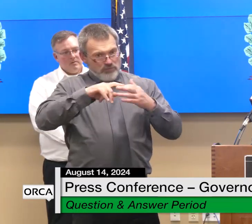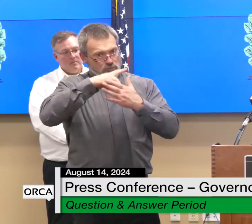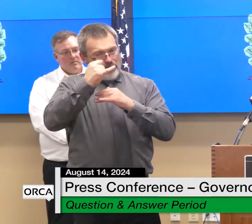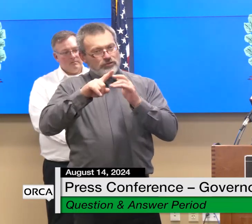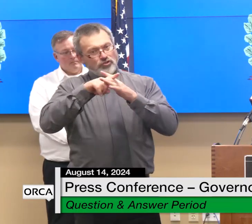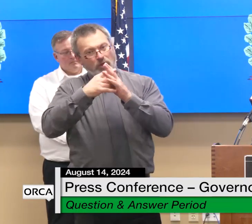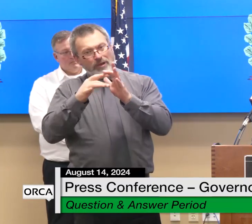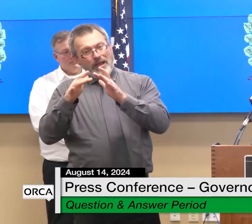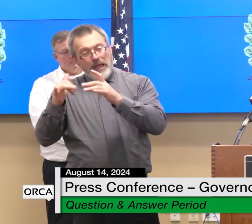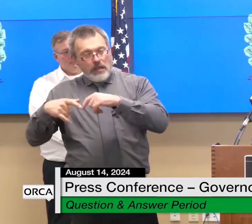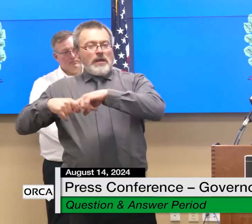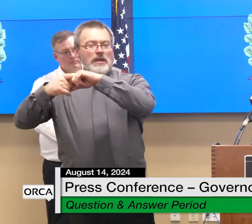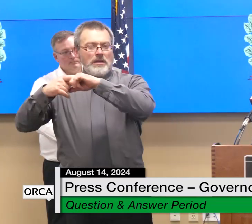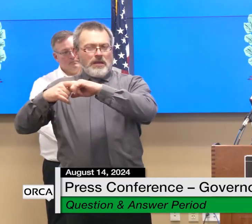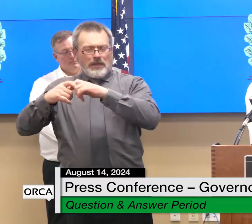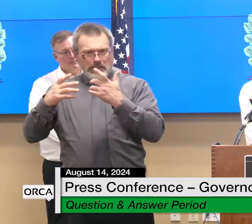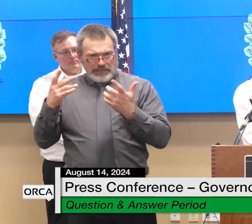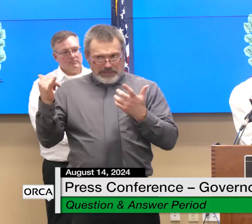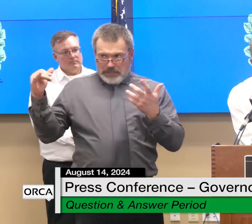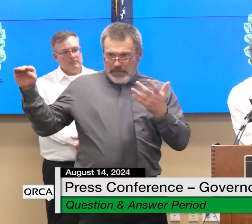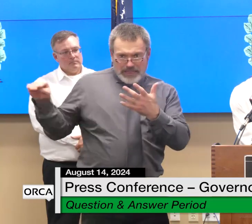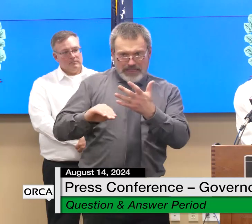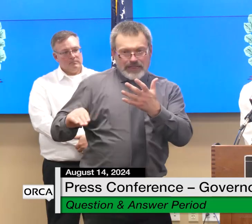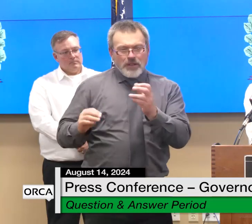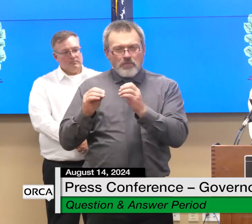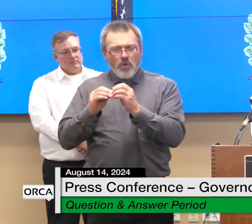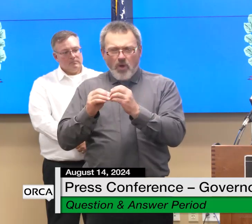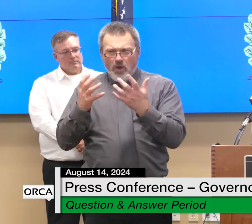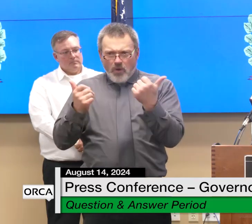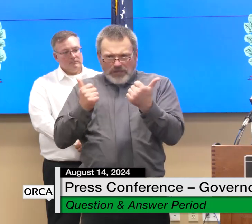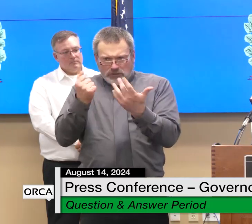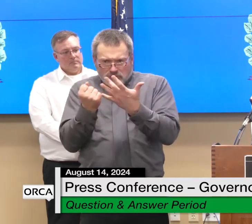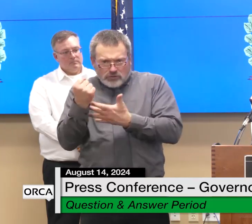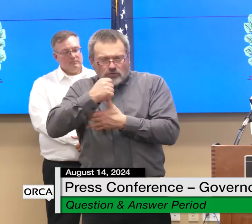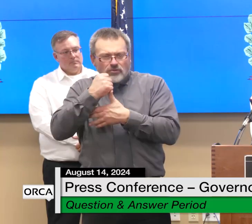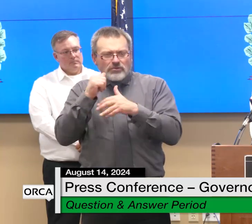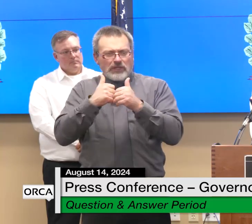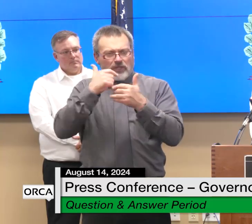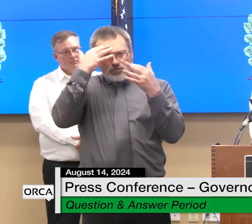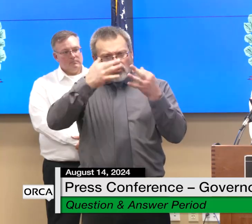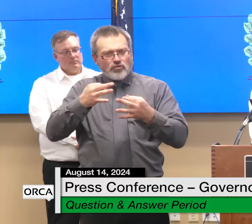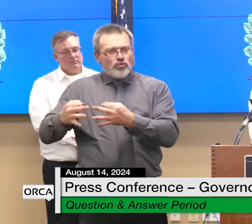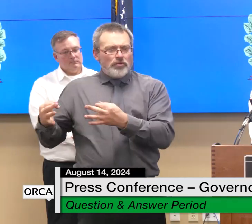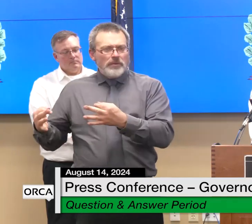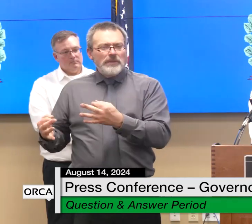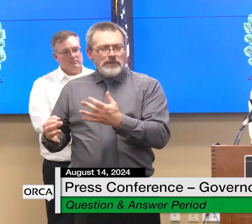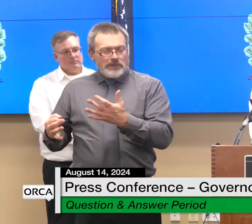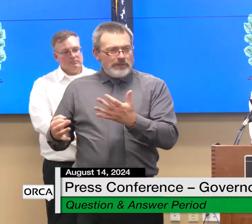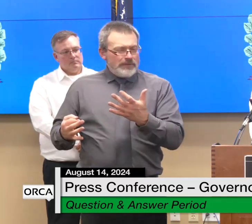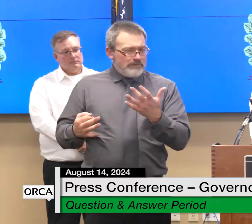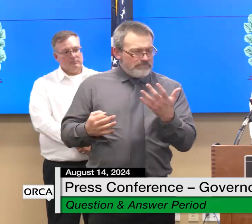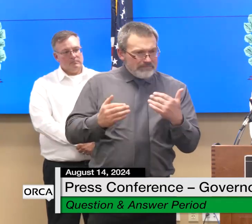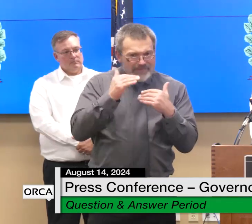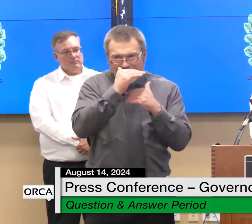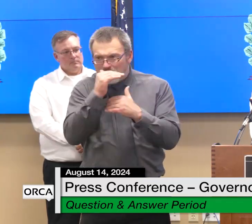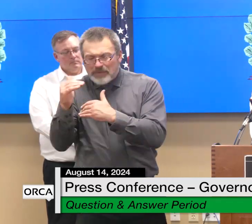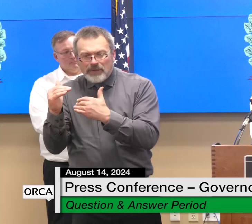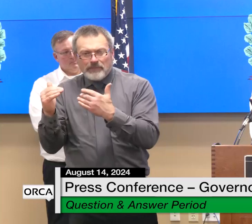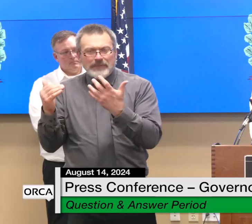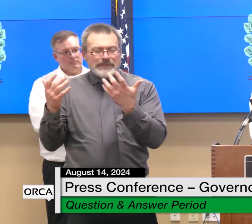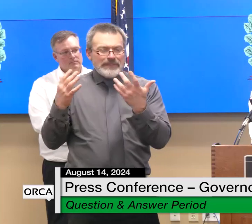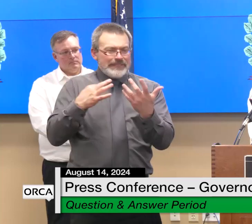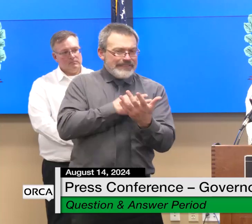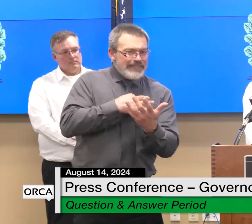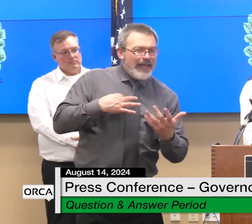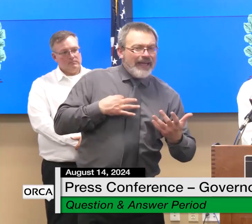prioritize all that, given the workforce limitations, the construction limitations, And do you have to even triage some